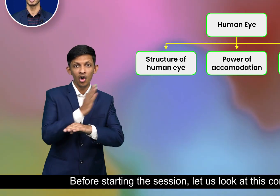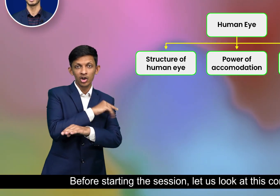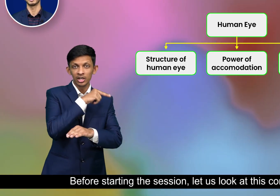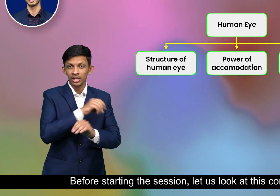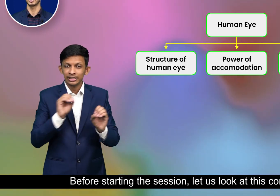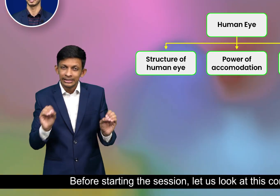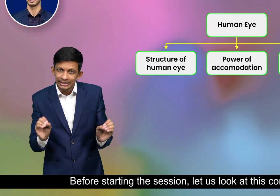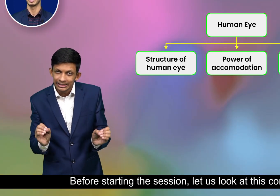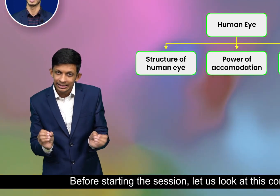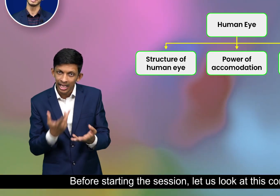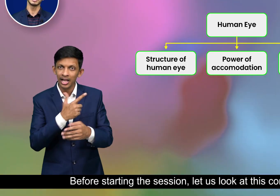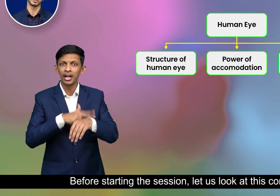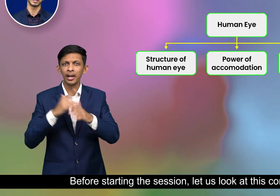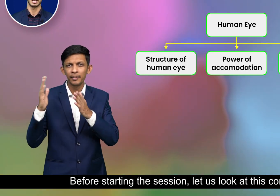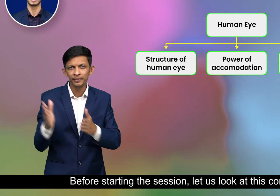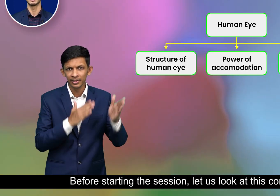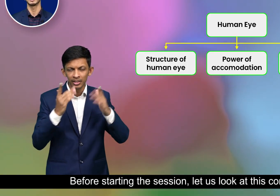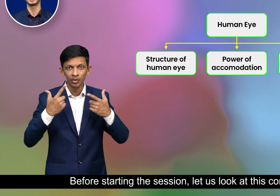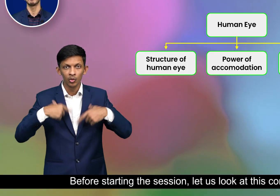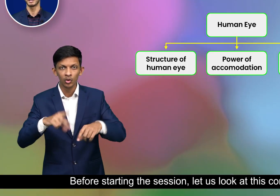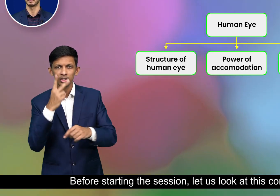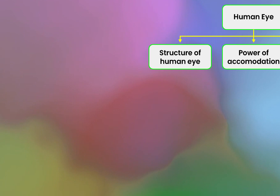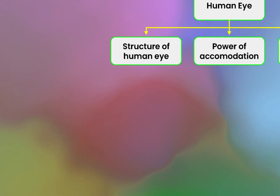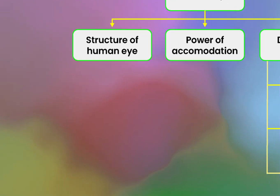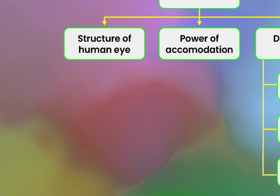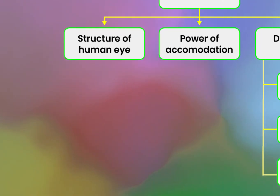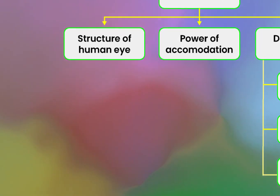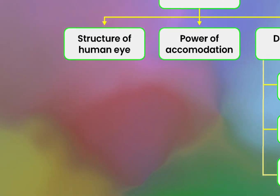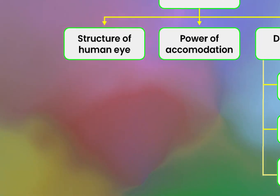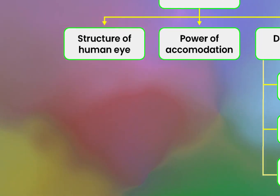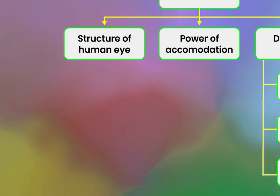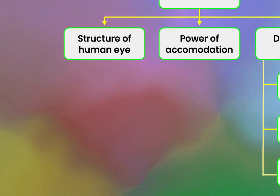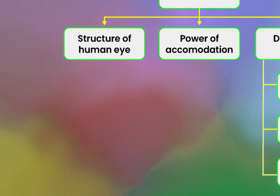Before starting the session, let's look at this concept map.